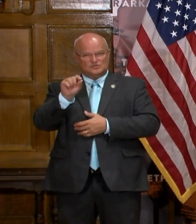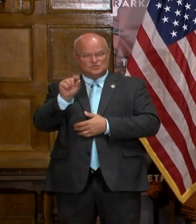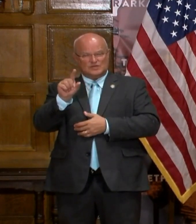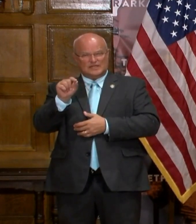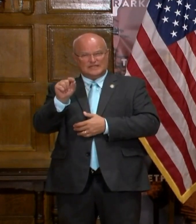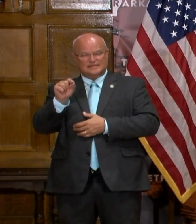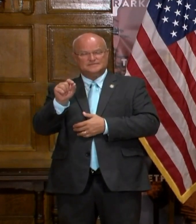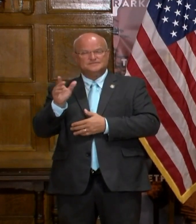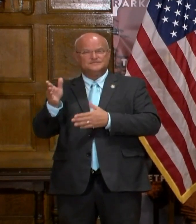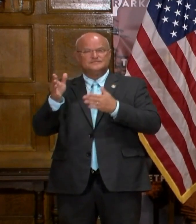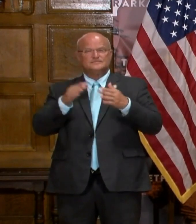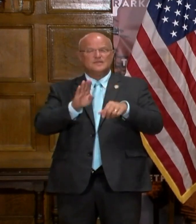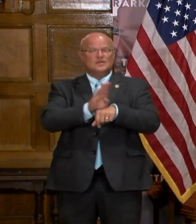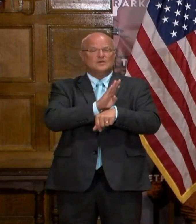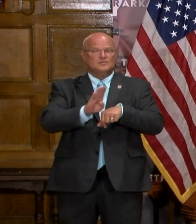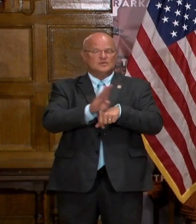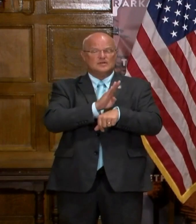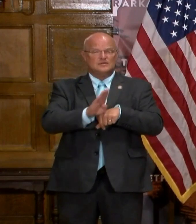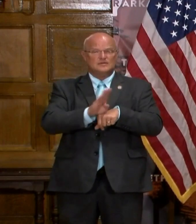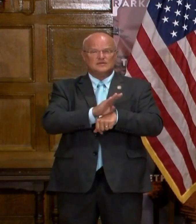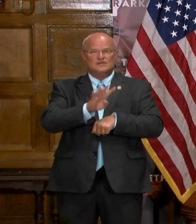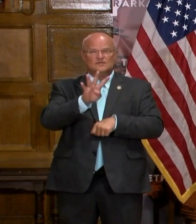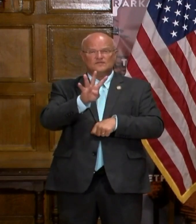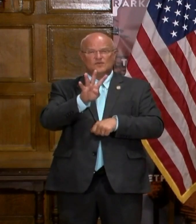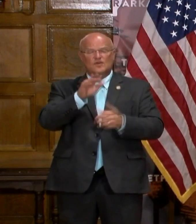1,120, commercial private laboratories